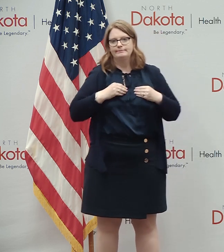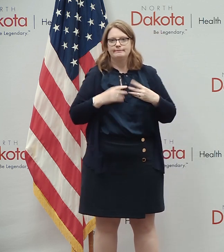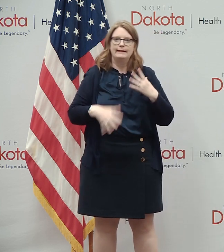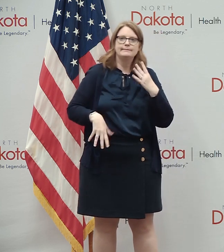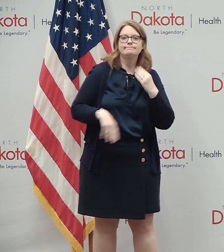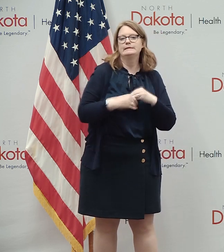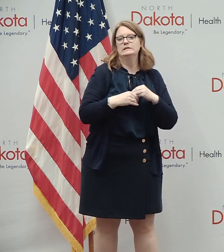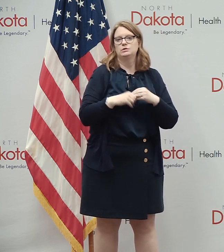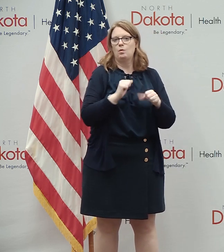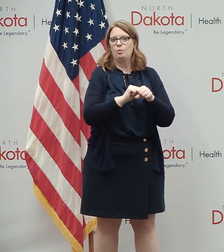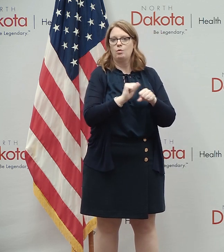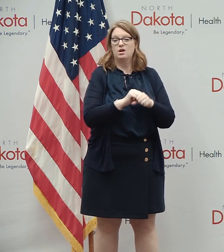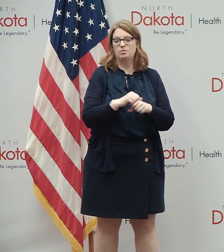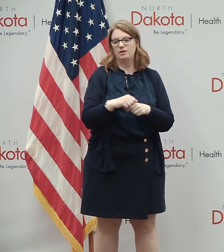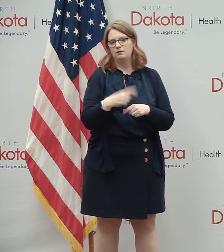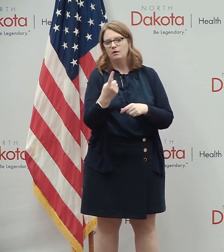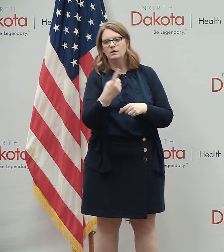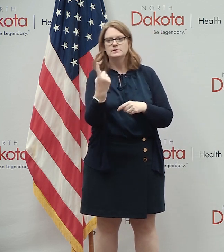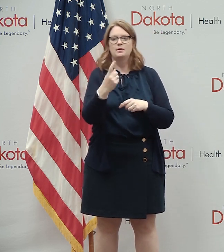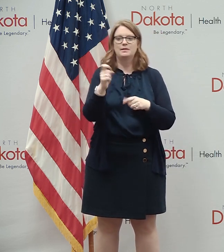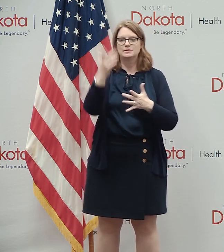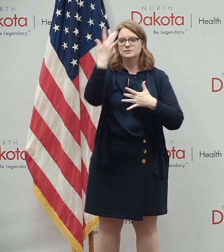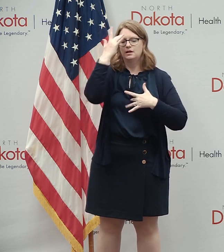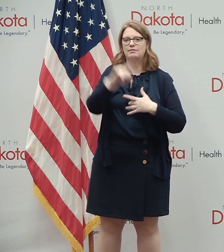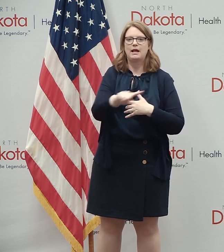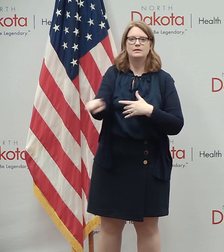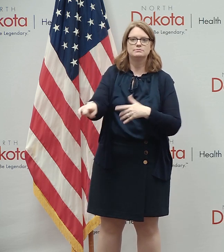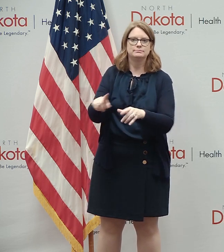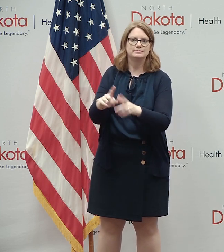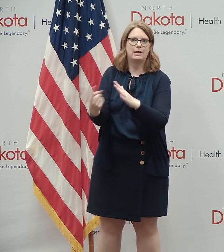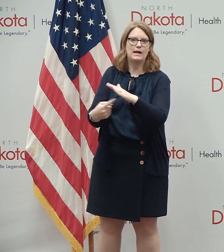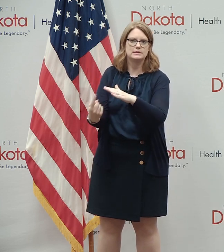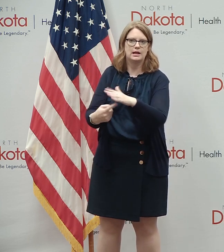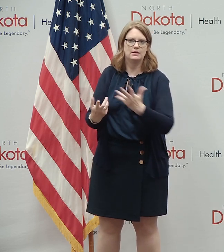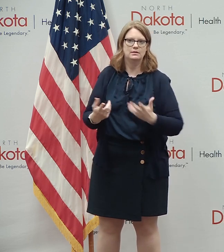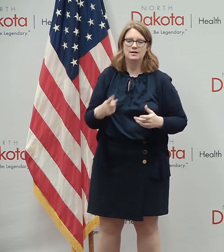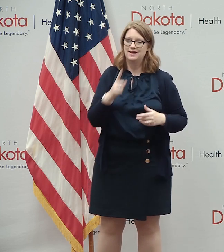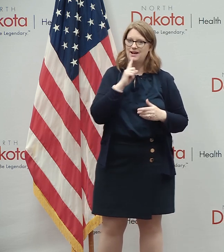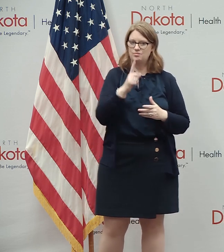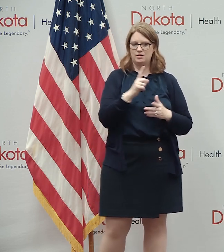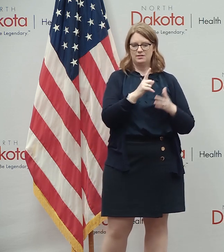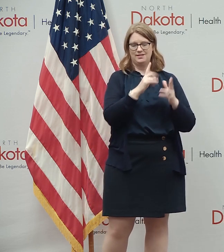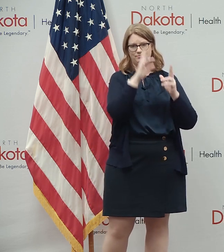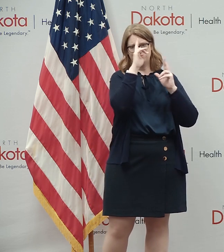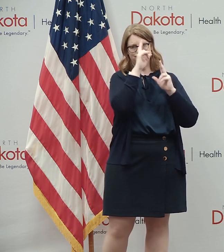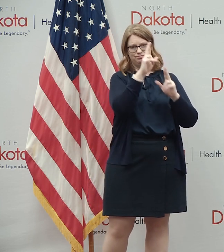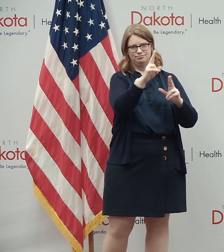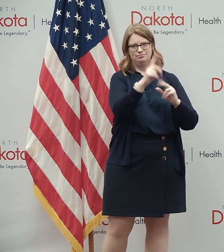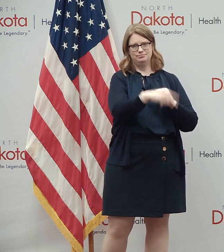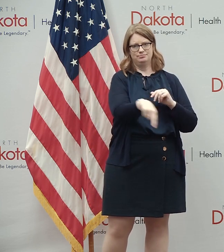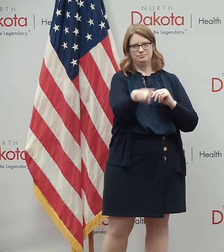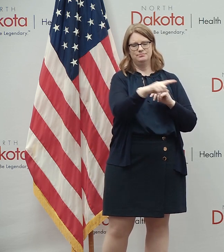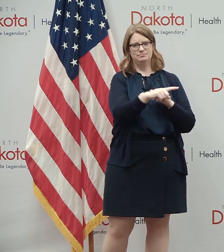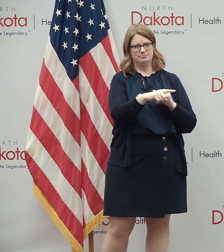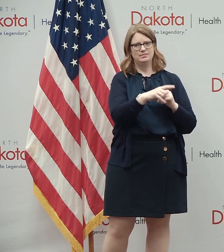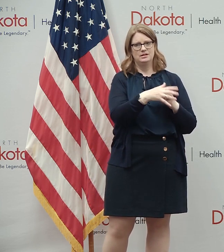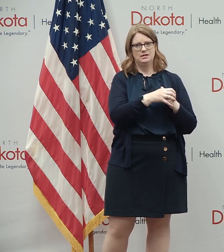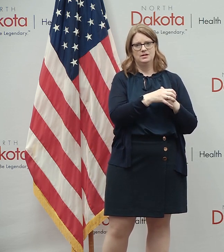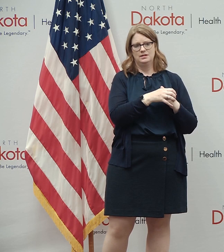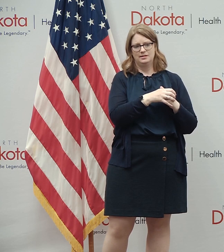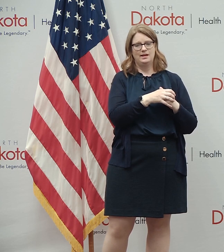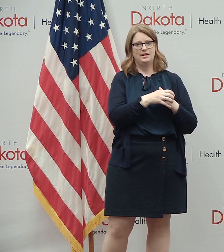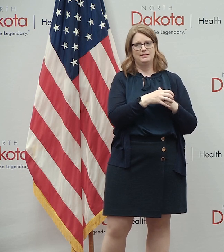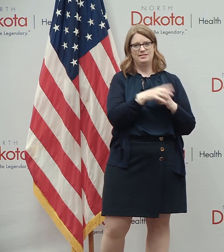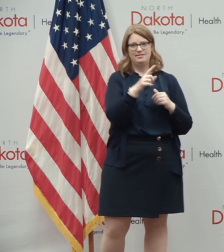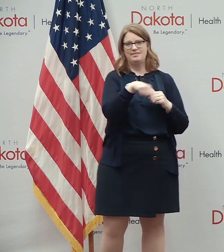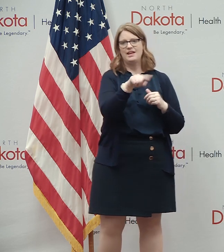they continue to be delivering great care to our seniors, and they are all to be commended and thanked today. They are truly, in many